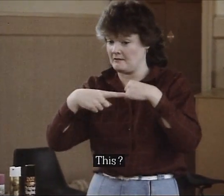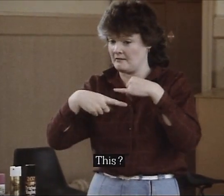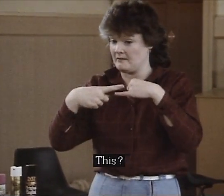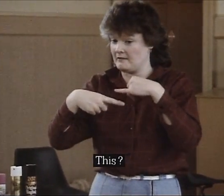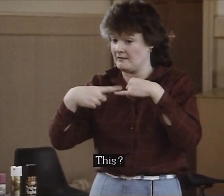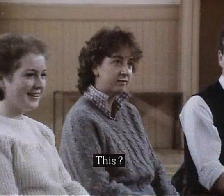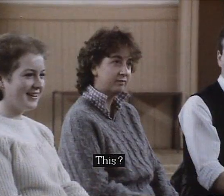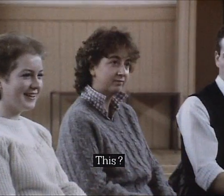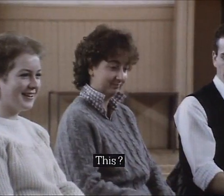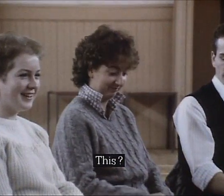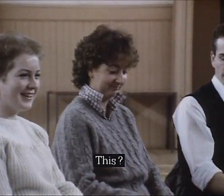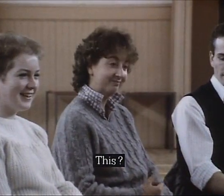This?